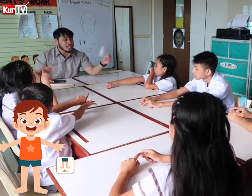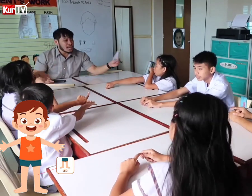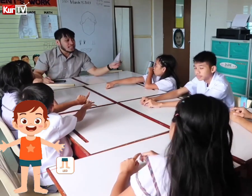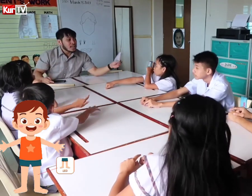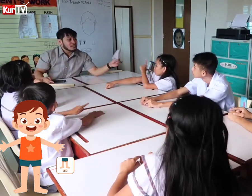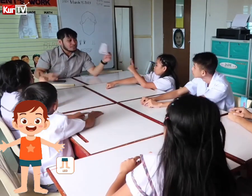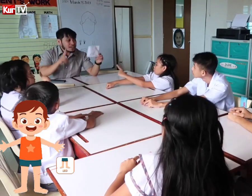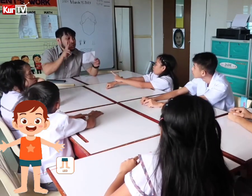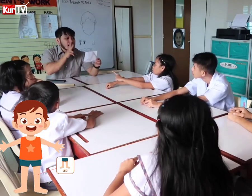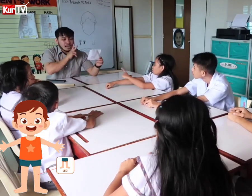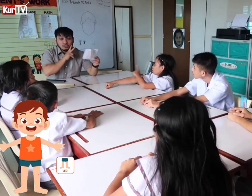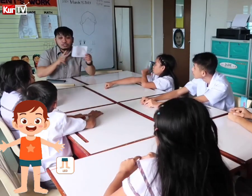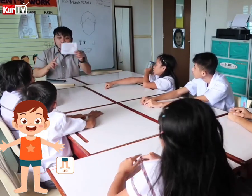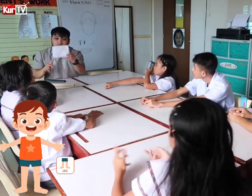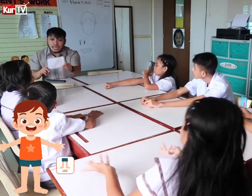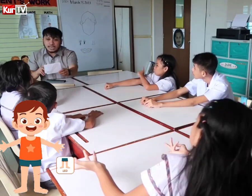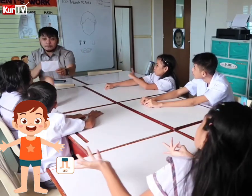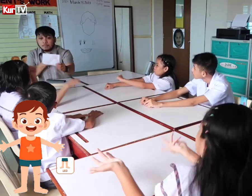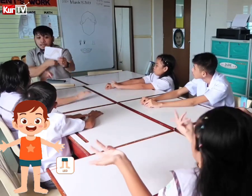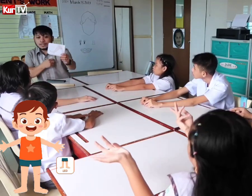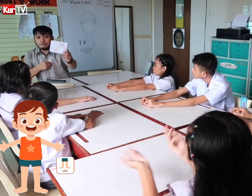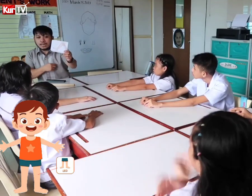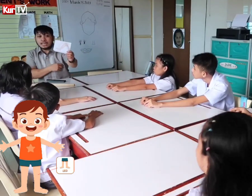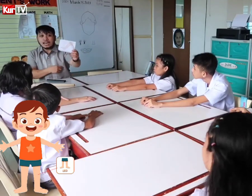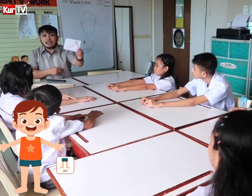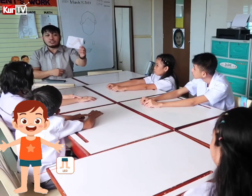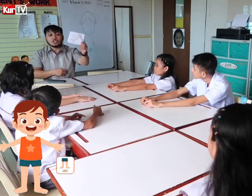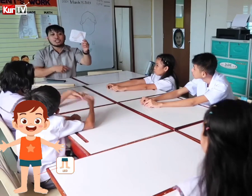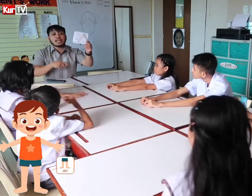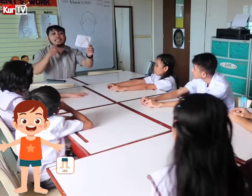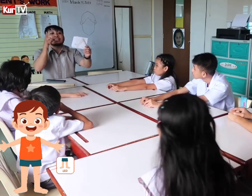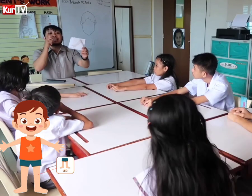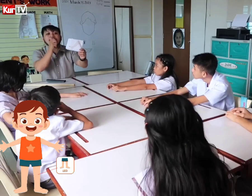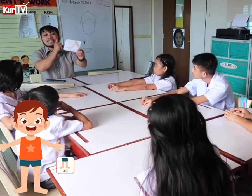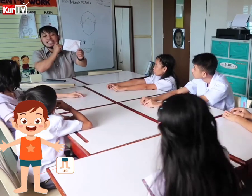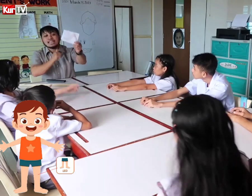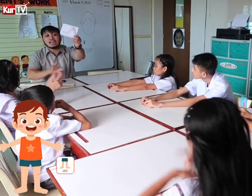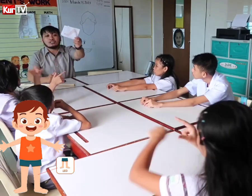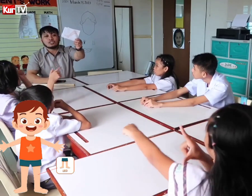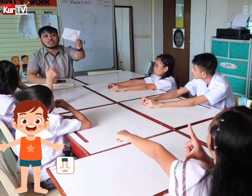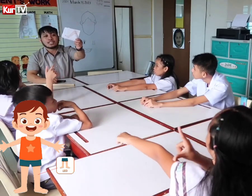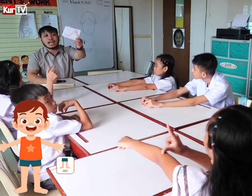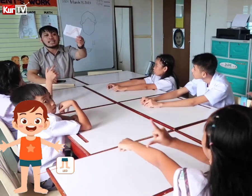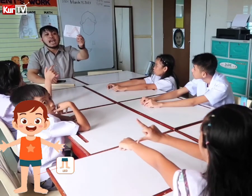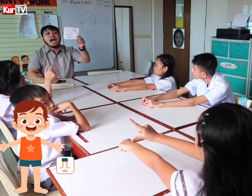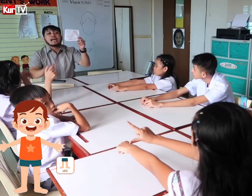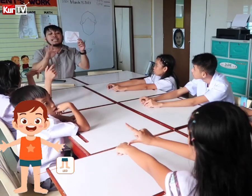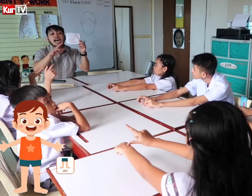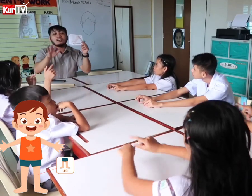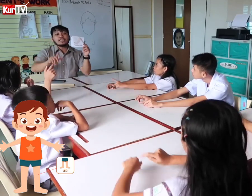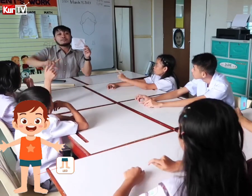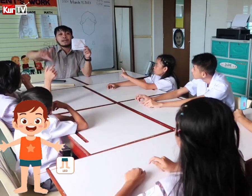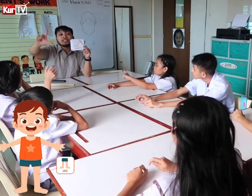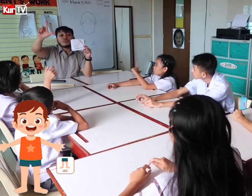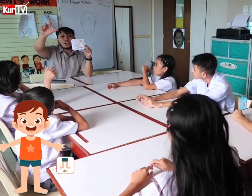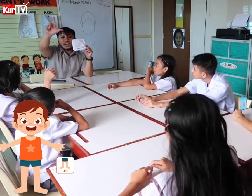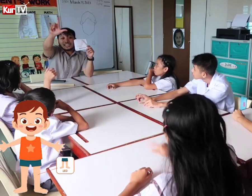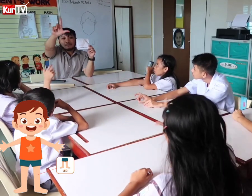sign? Vina. How do you sign? Sabrina. How do you sign? Leah. Tina. How do you sign? Now, let's spell the word